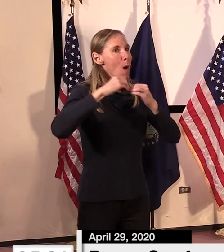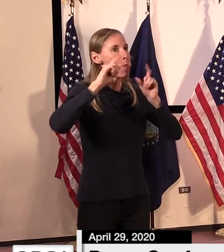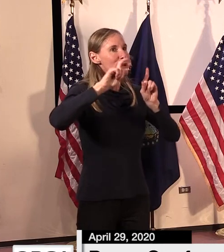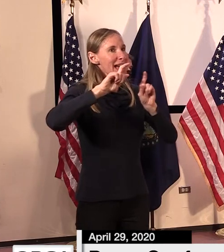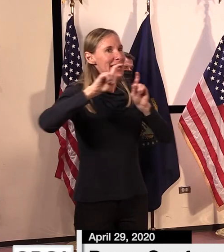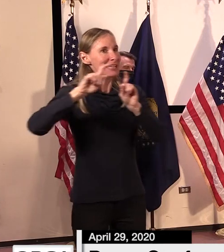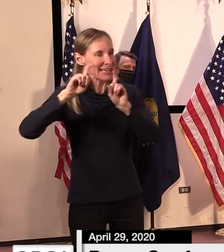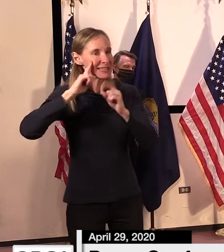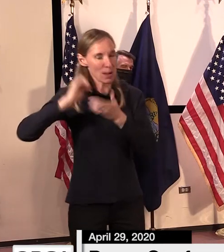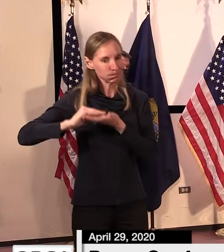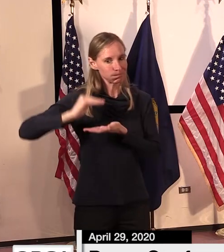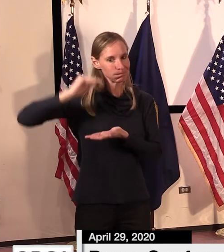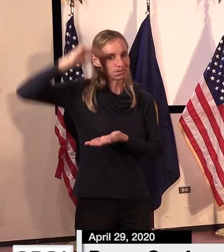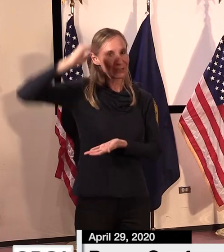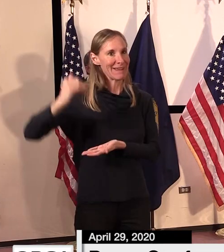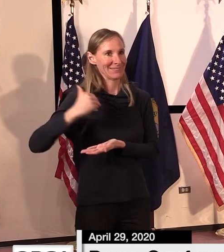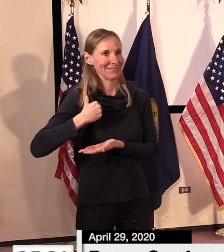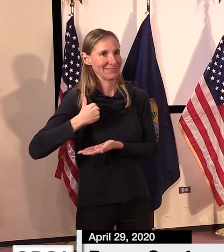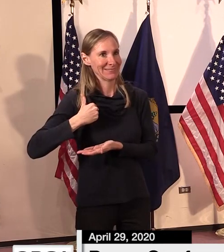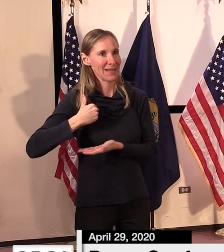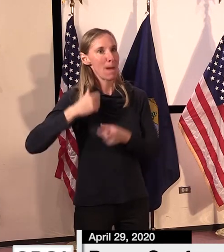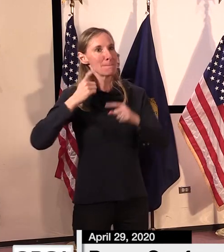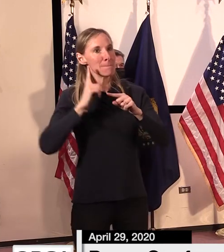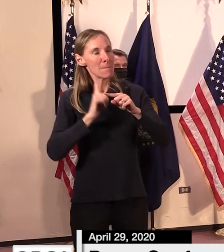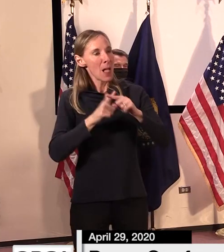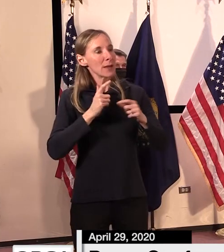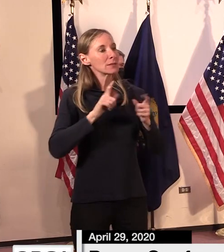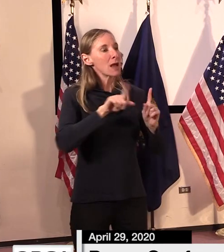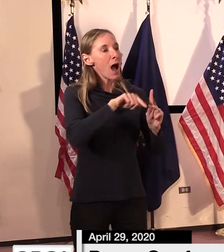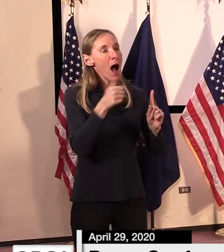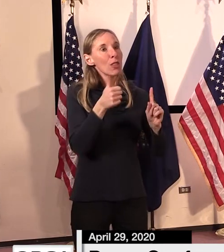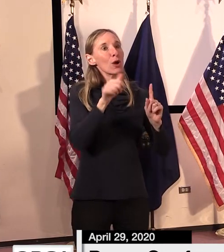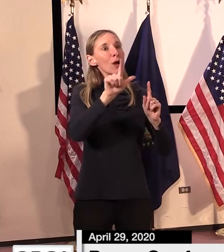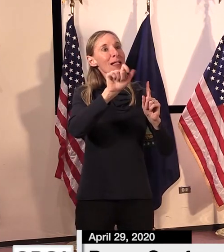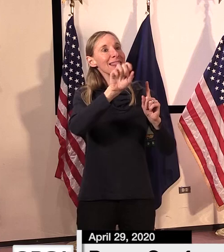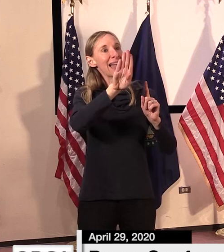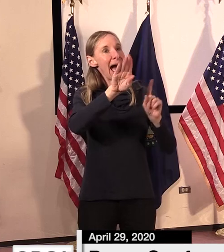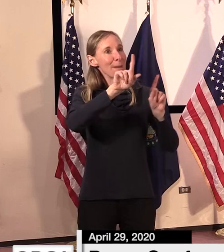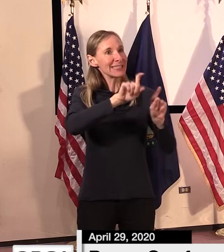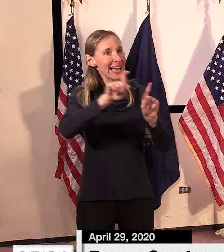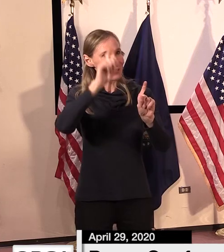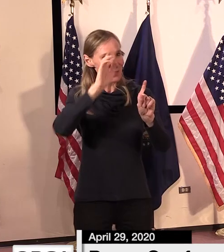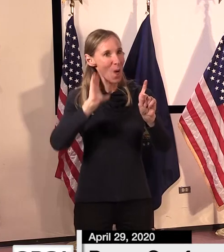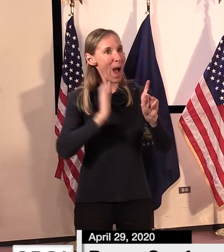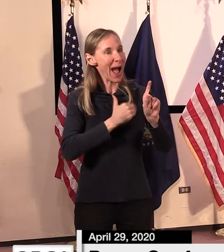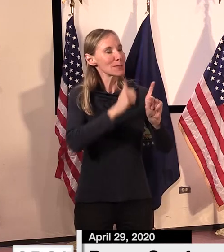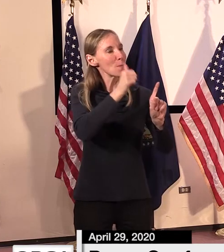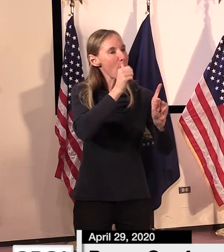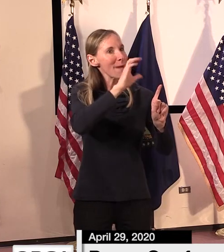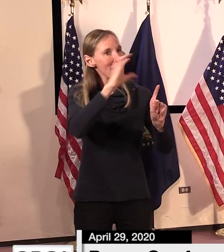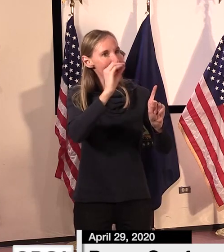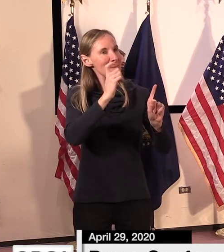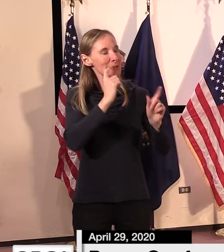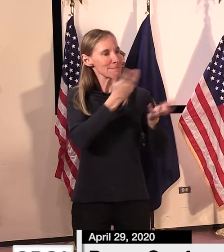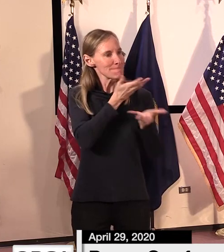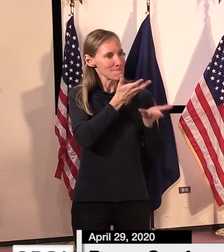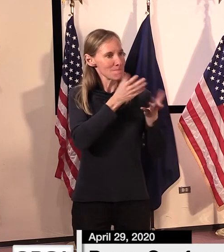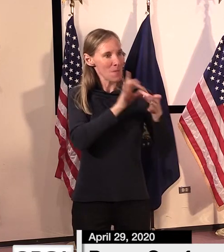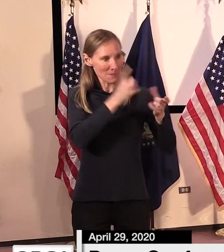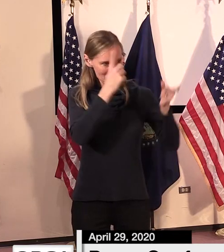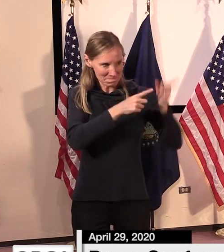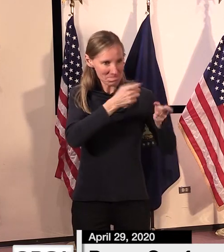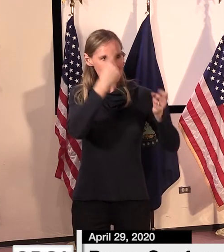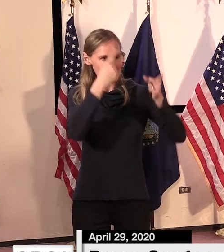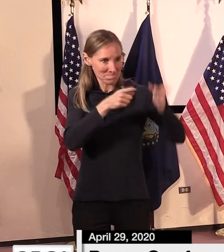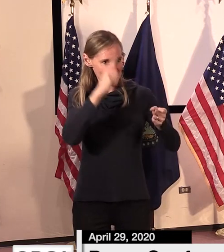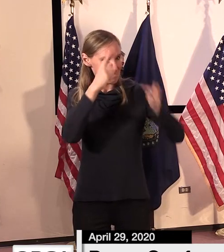to forge relationships with private labs to help speed processing of tests. Now, not a day goes by